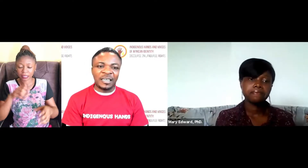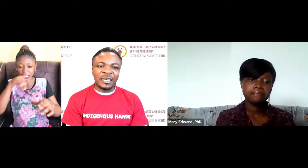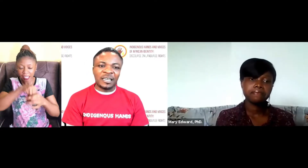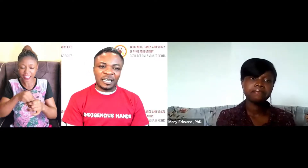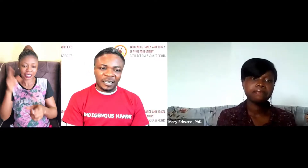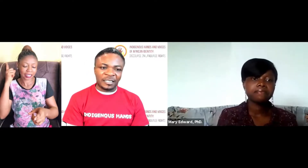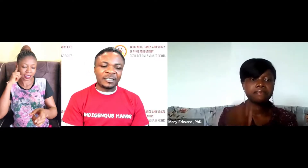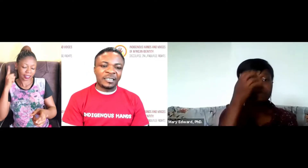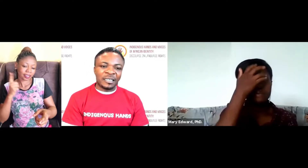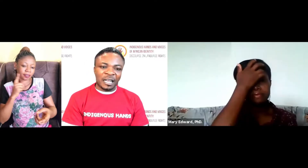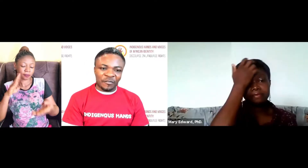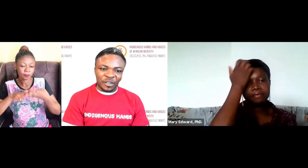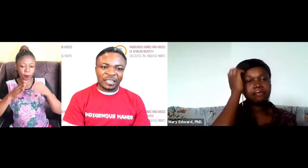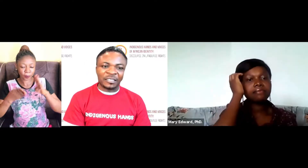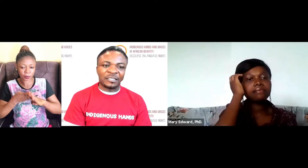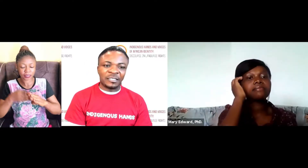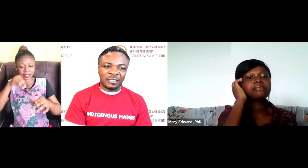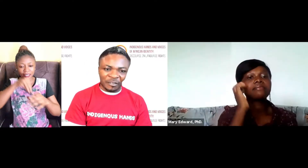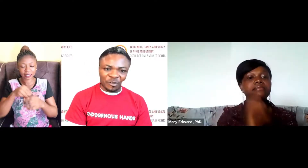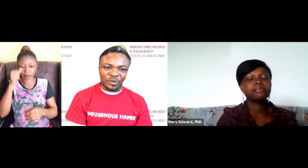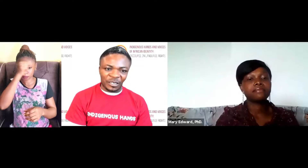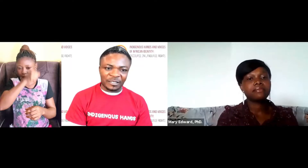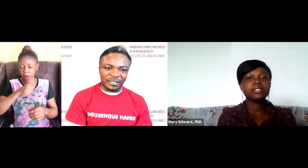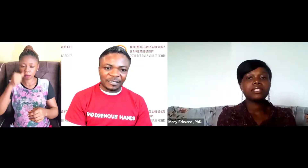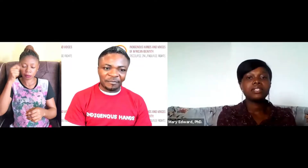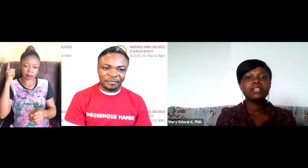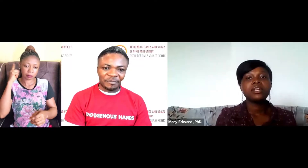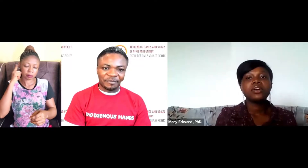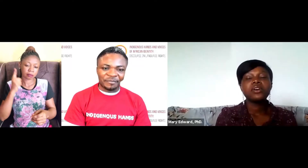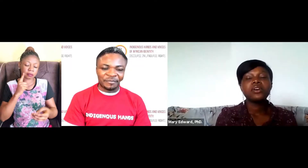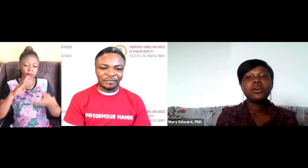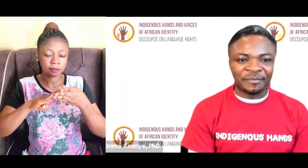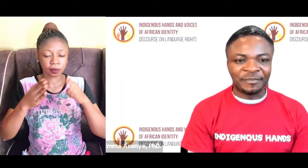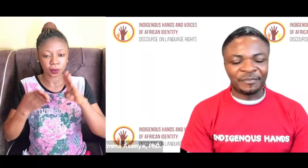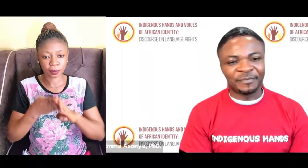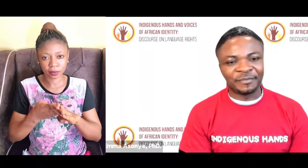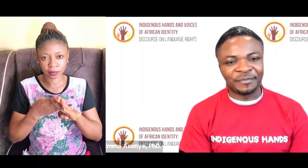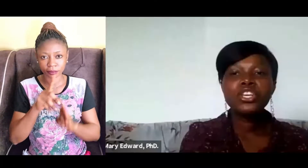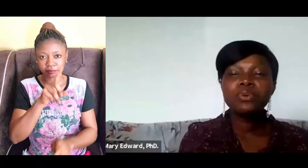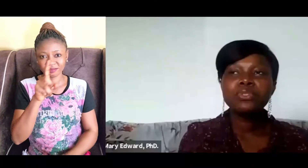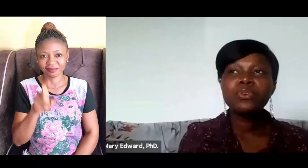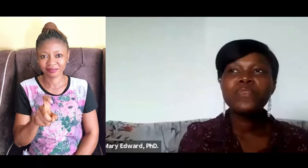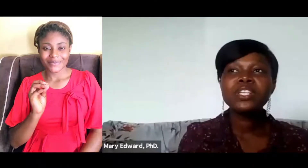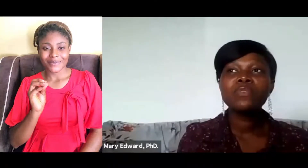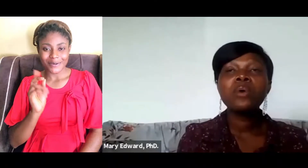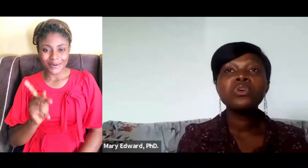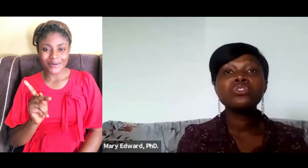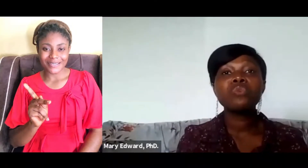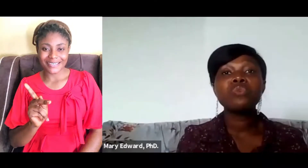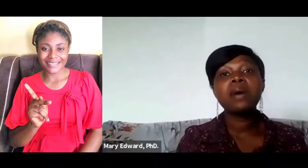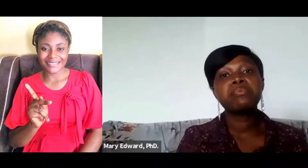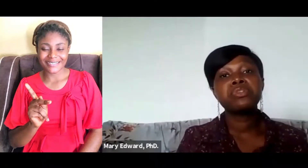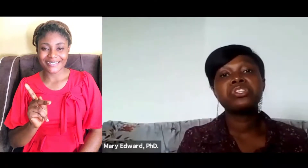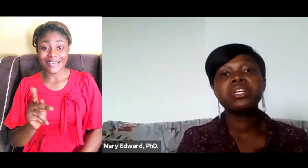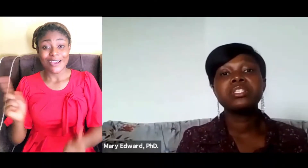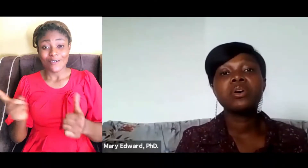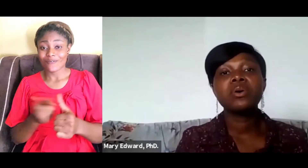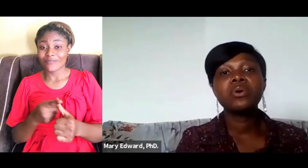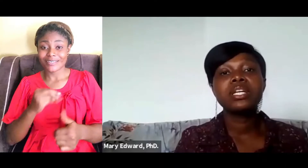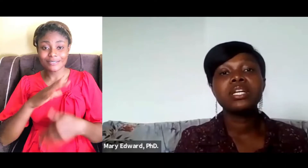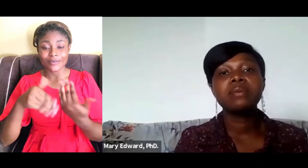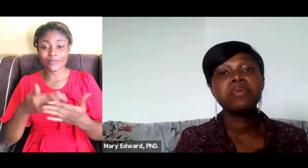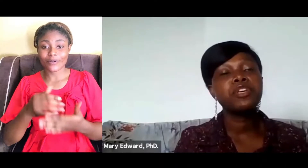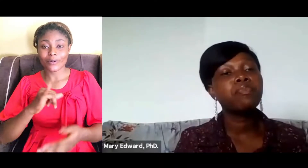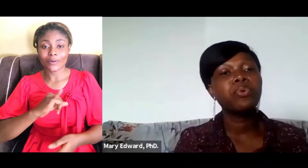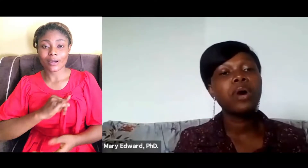community in African deaf communities. Okay, thank you. So first of all, I want to appreciate